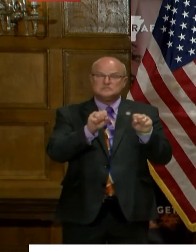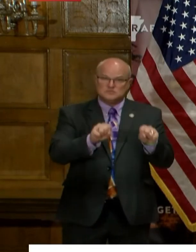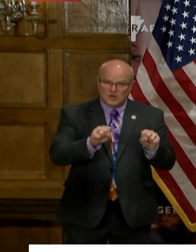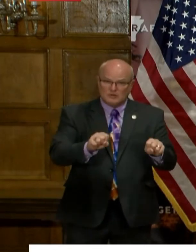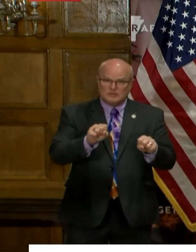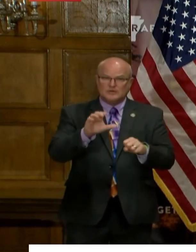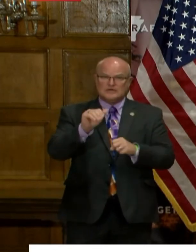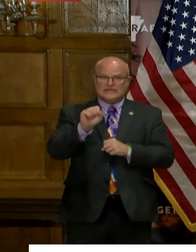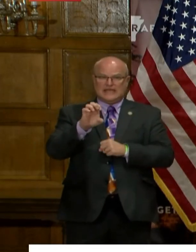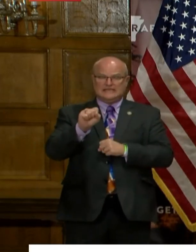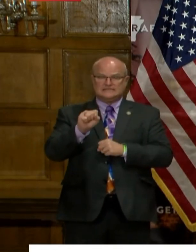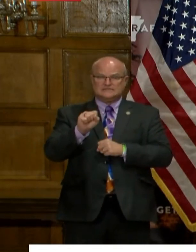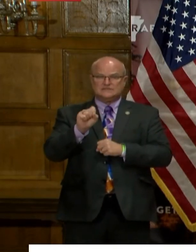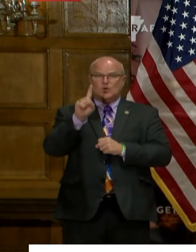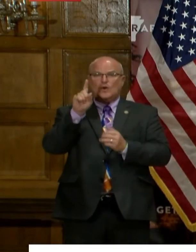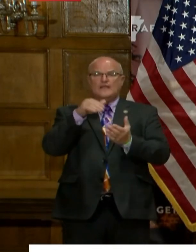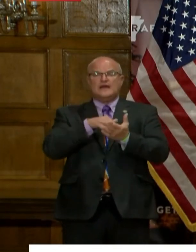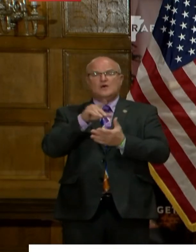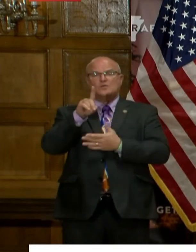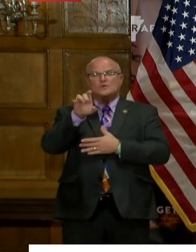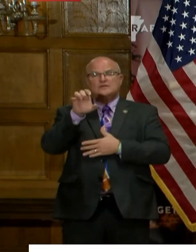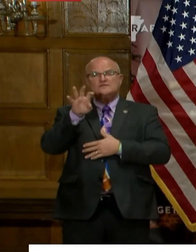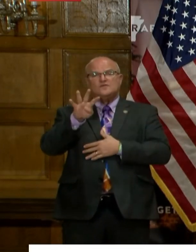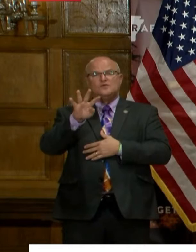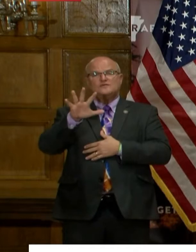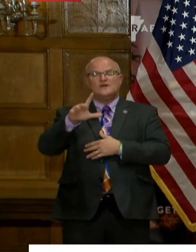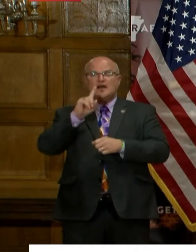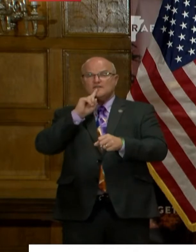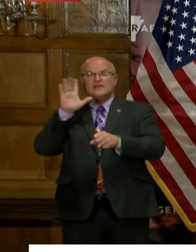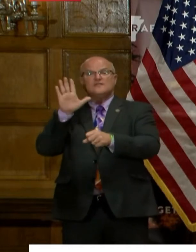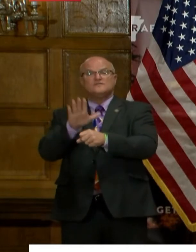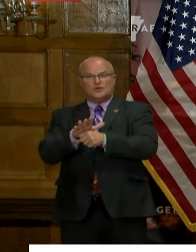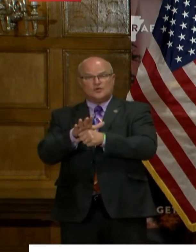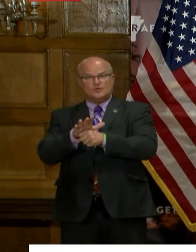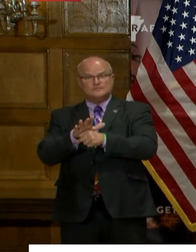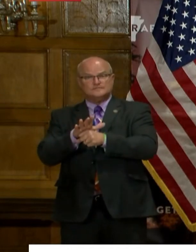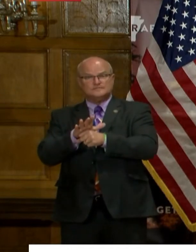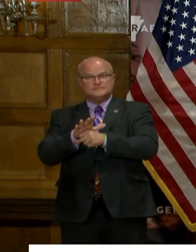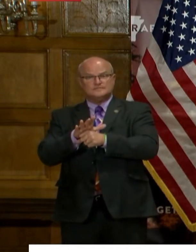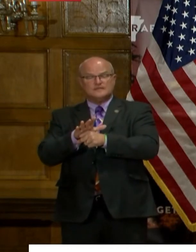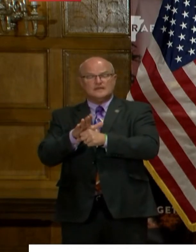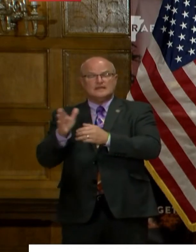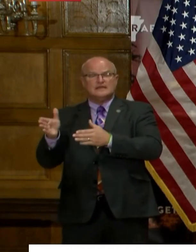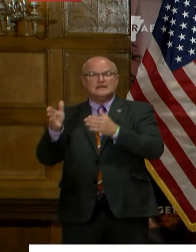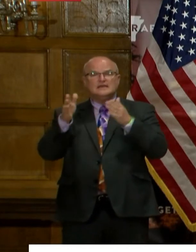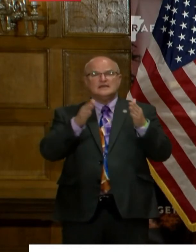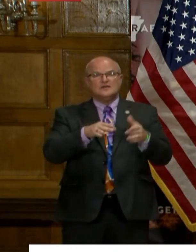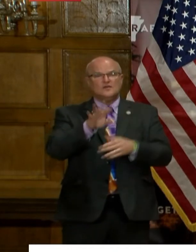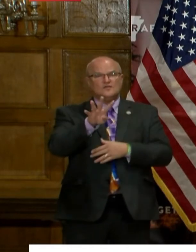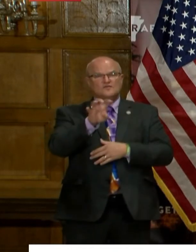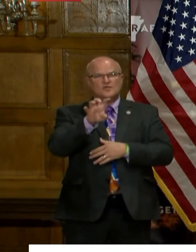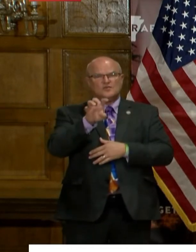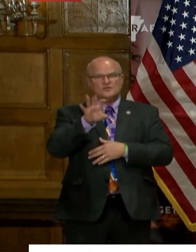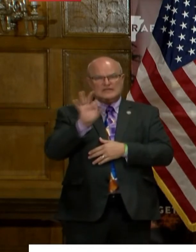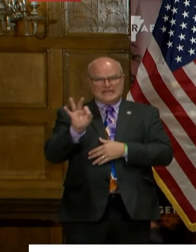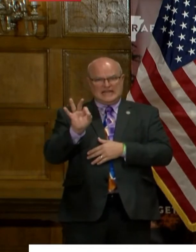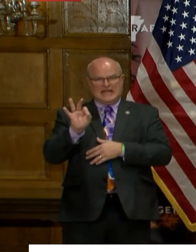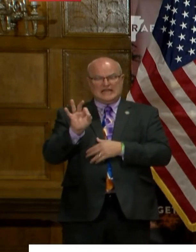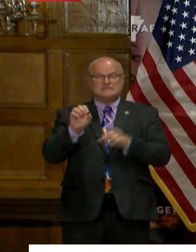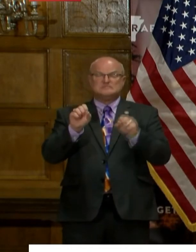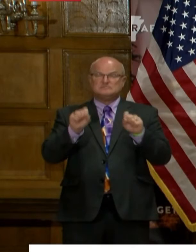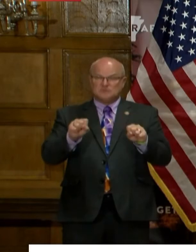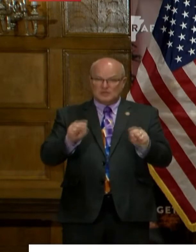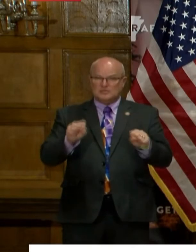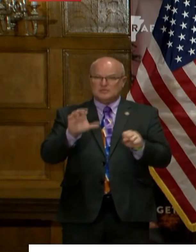cases. There were 1,145 confirmed cases, and there were 409